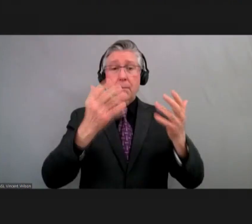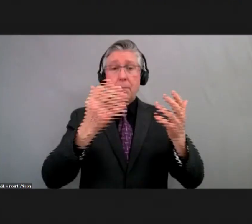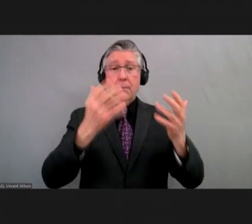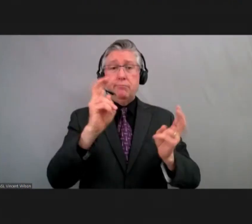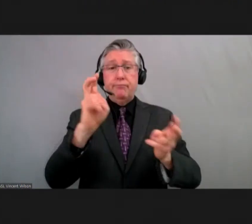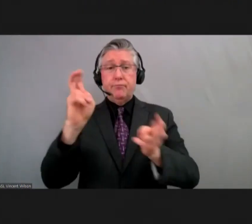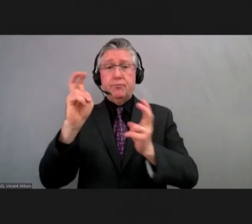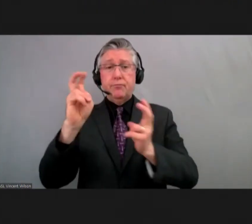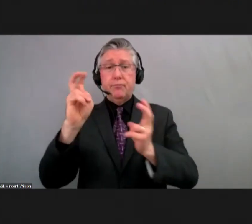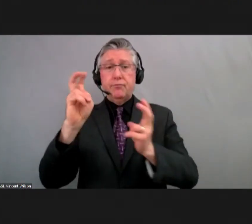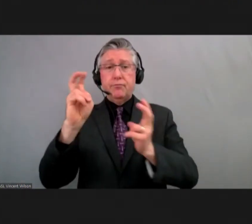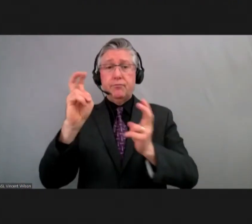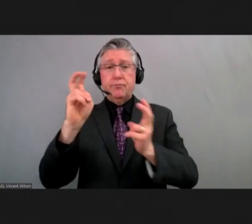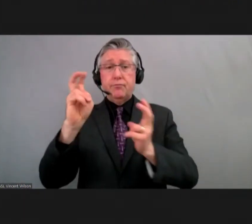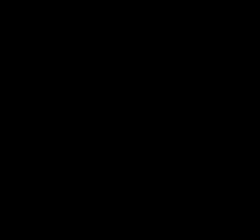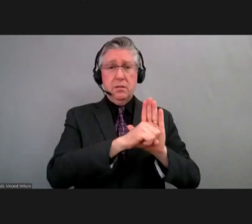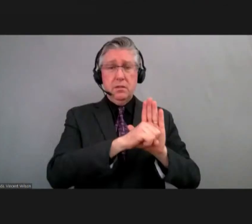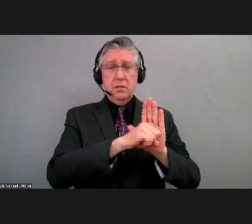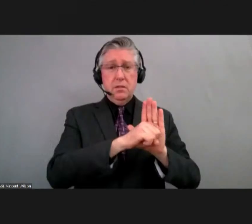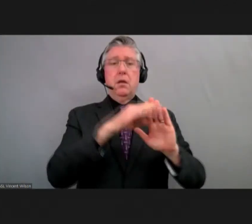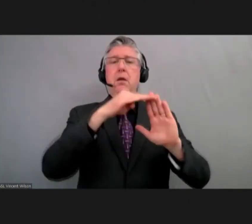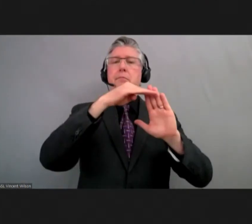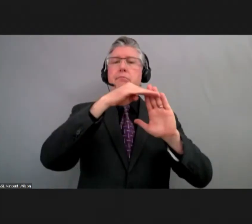across our state, as we were talking.